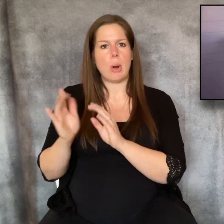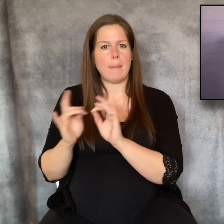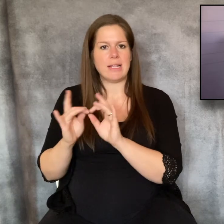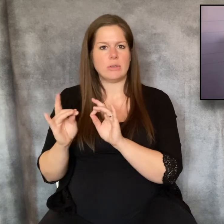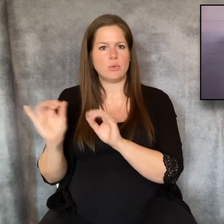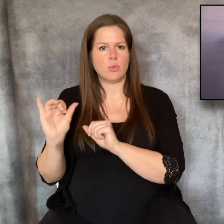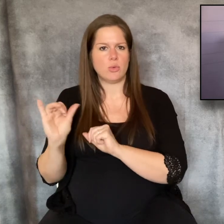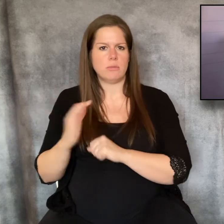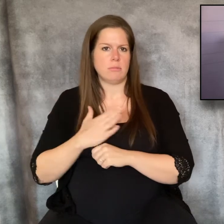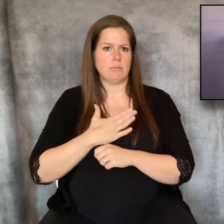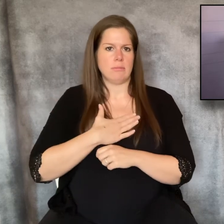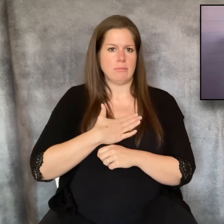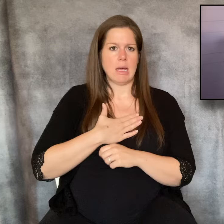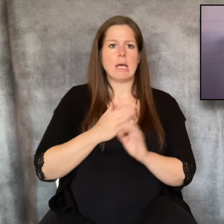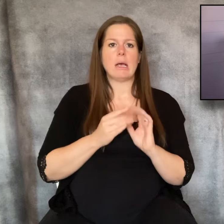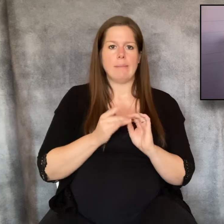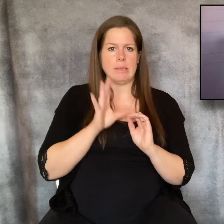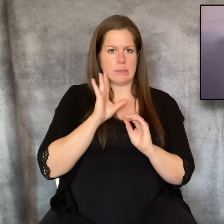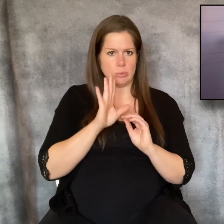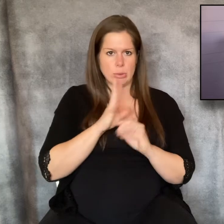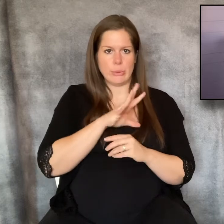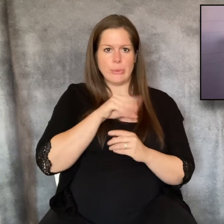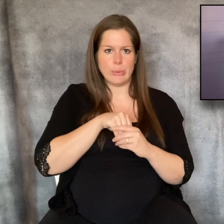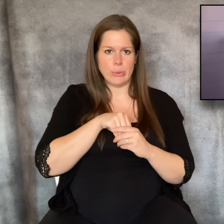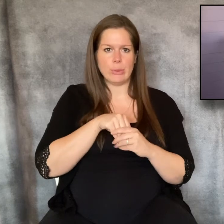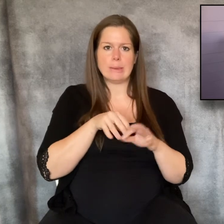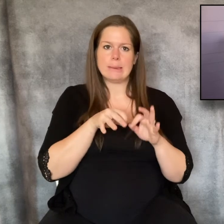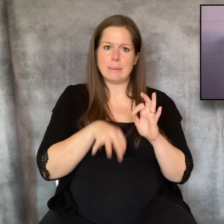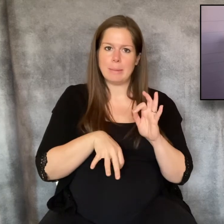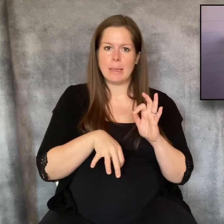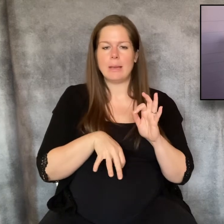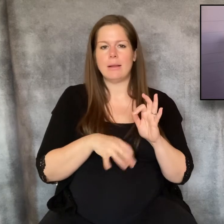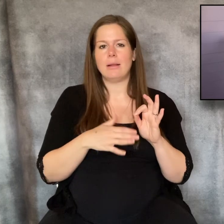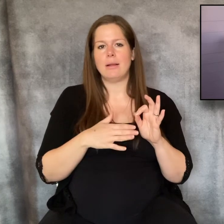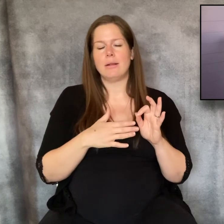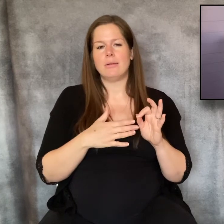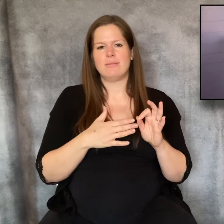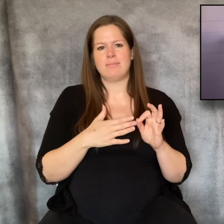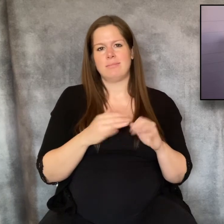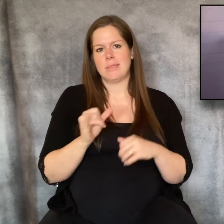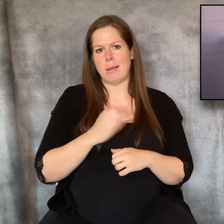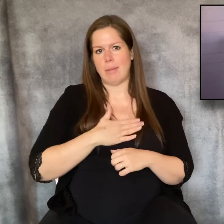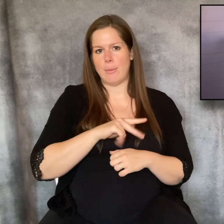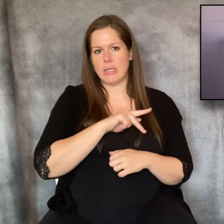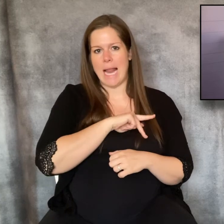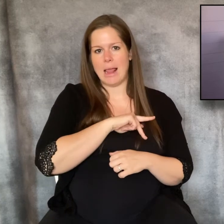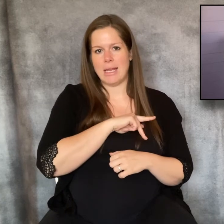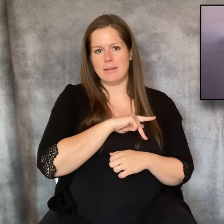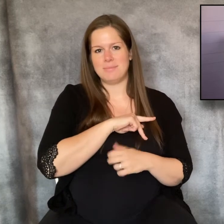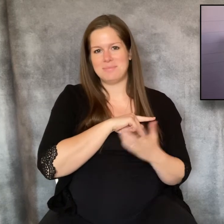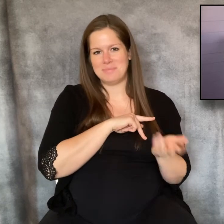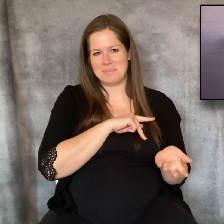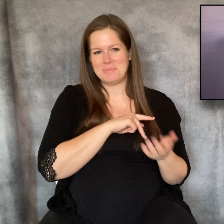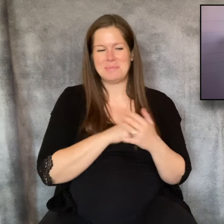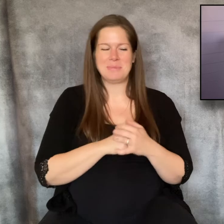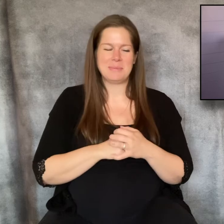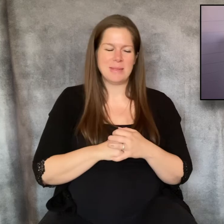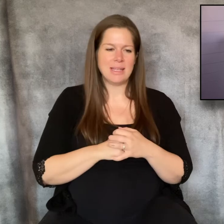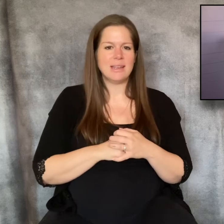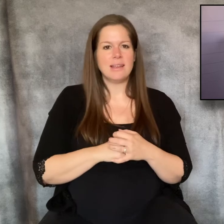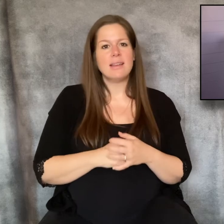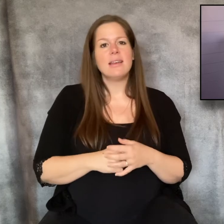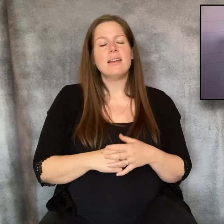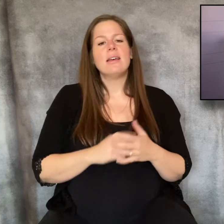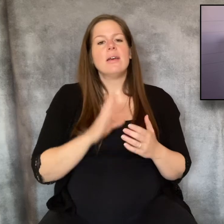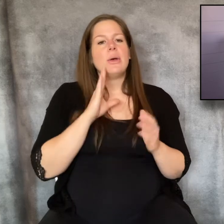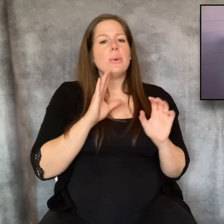So I'll keep it very simple, which matches my personality. We'll keep it simple today, and we'll